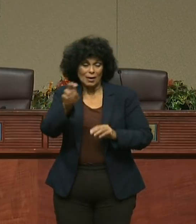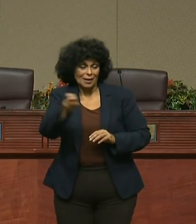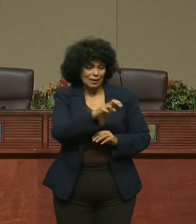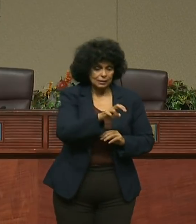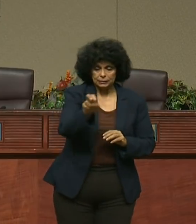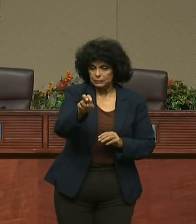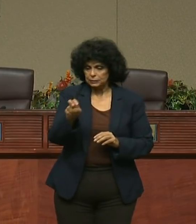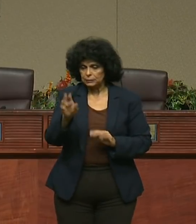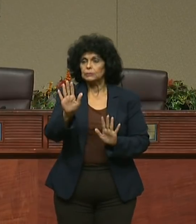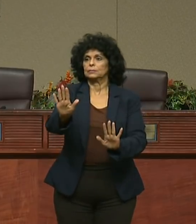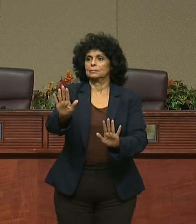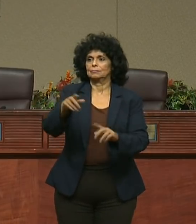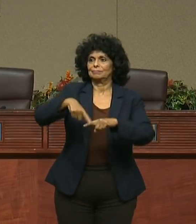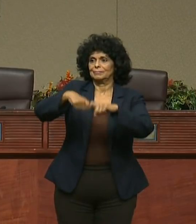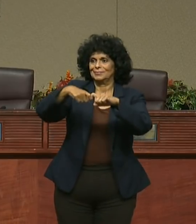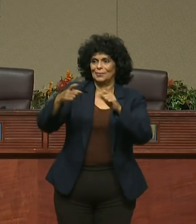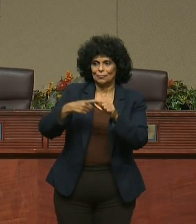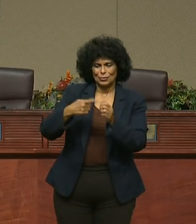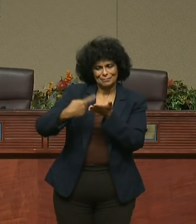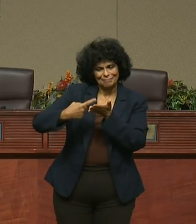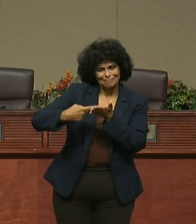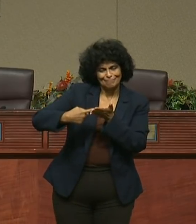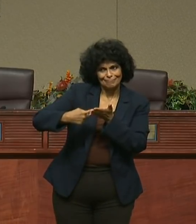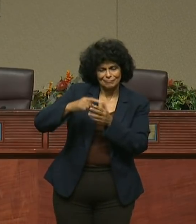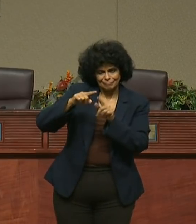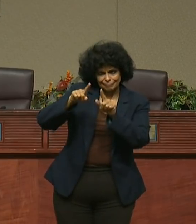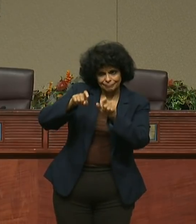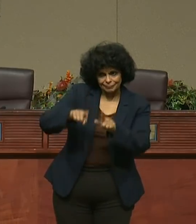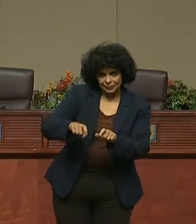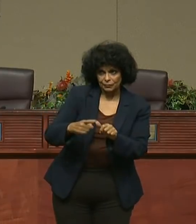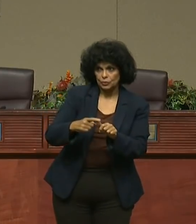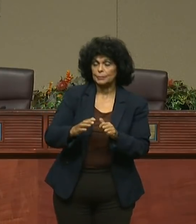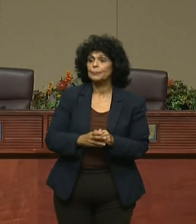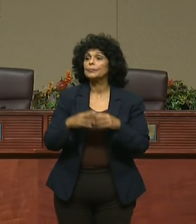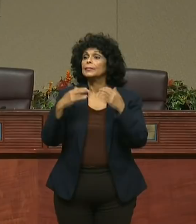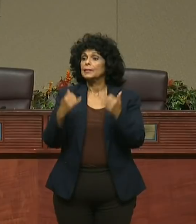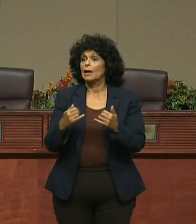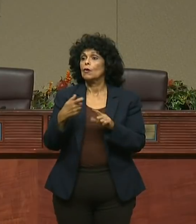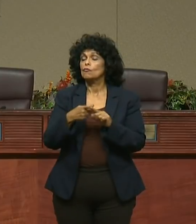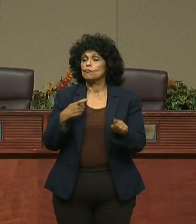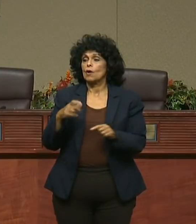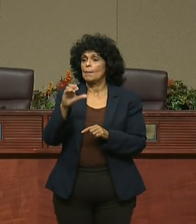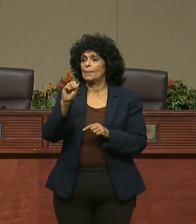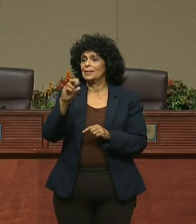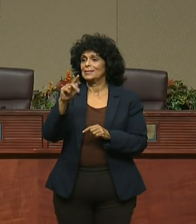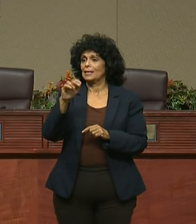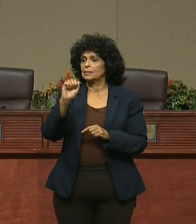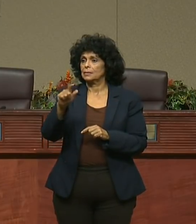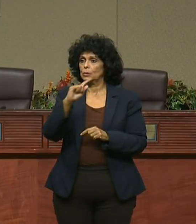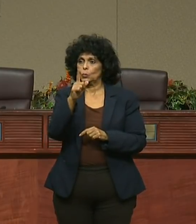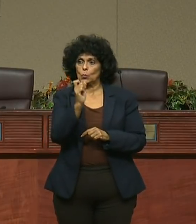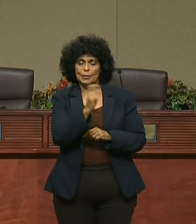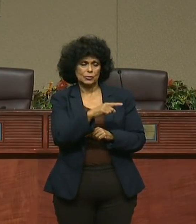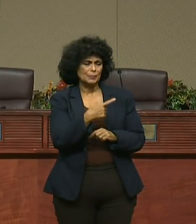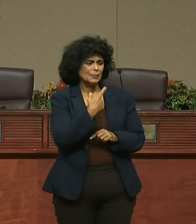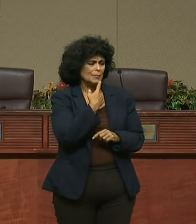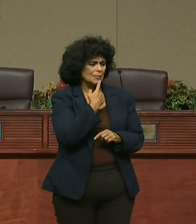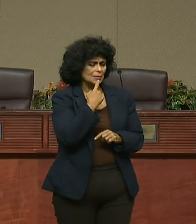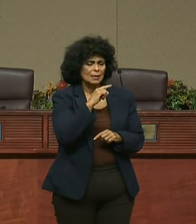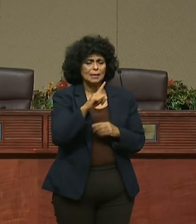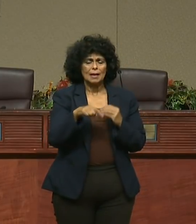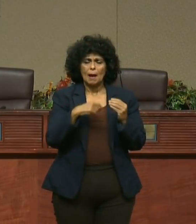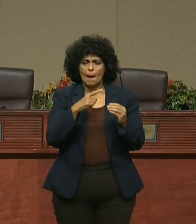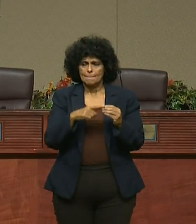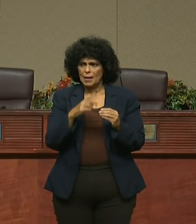answer. This next one is from Steve Hudak with the Orlando Sentinel. Dr. Pino, what can you tell us about the inclusion of the Orlando